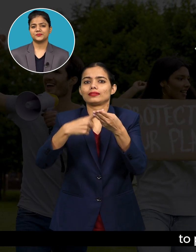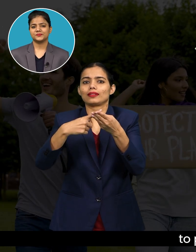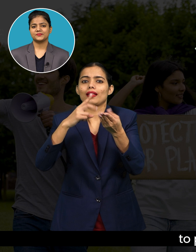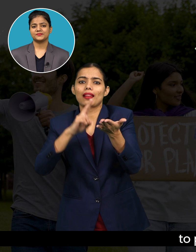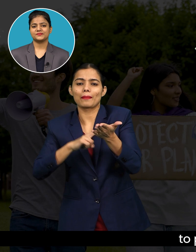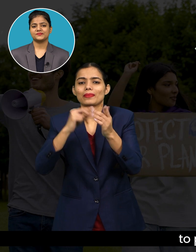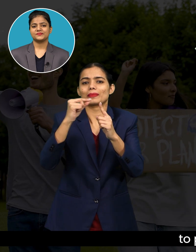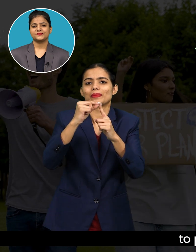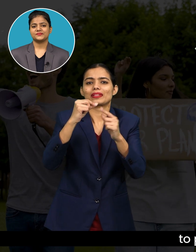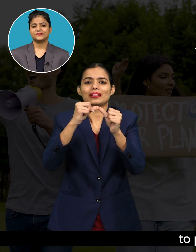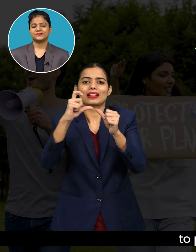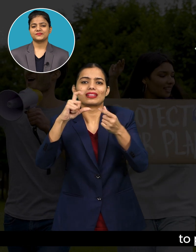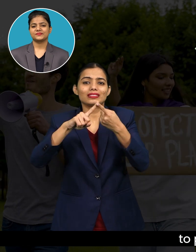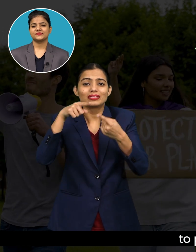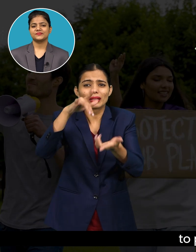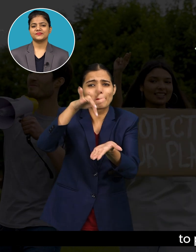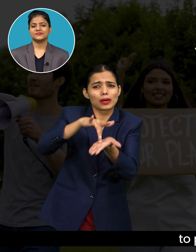test.